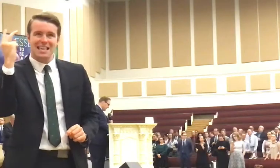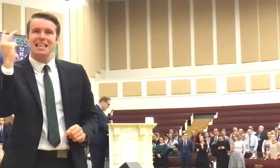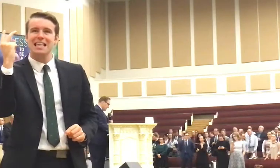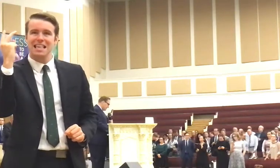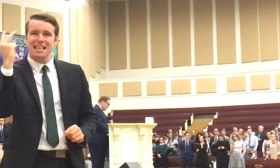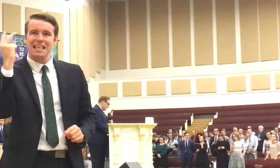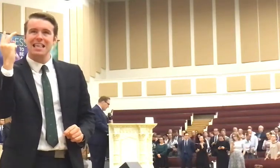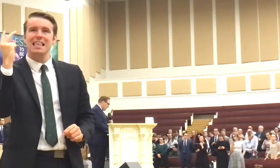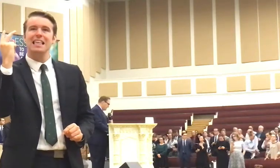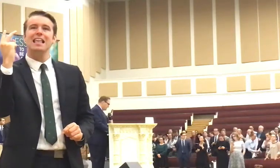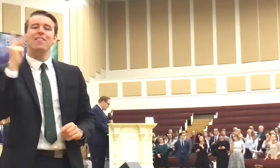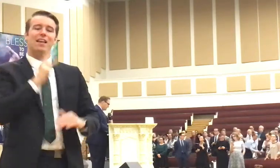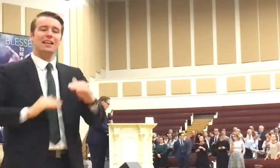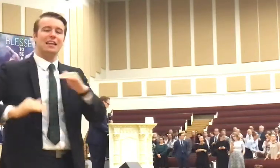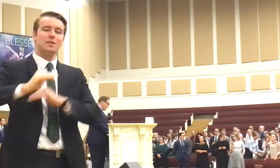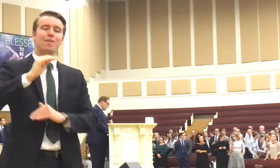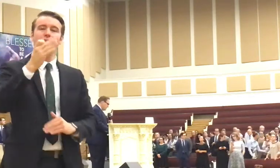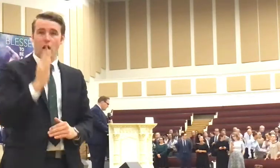the kingdom of God."